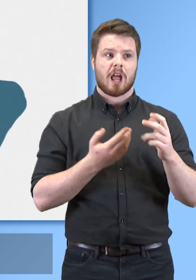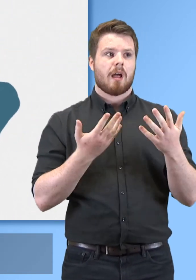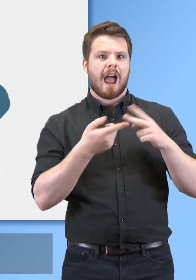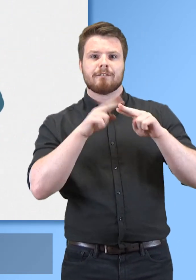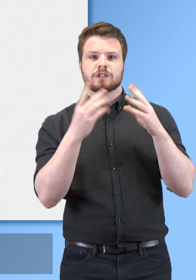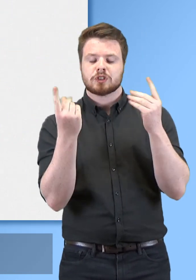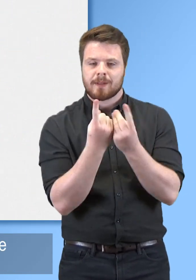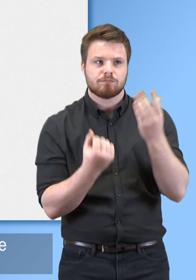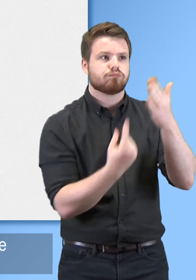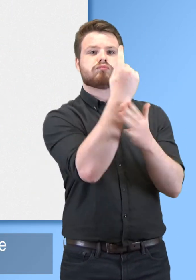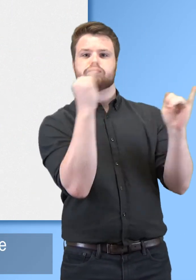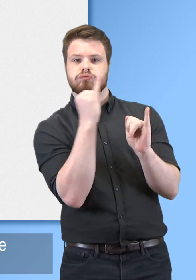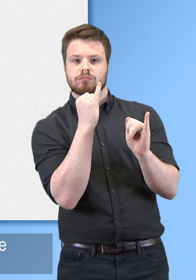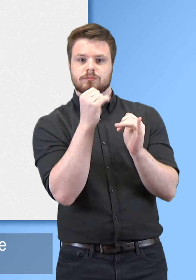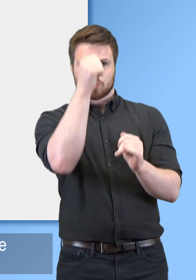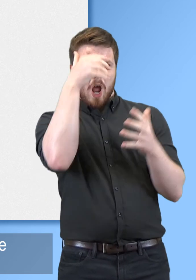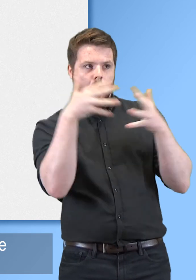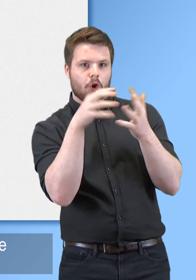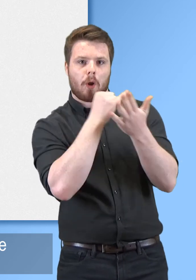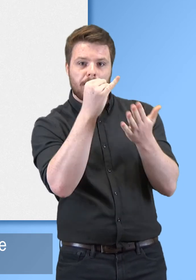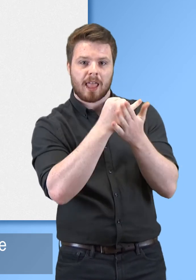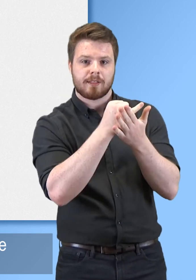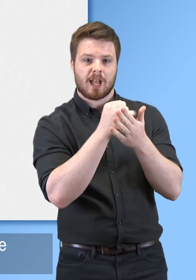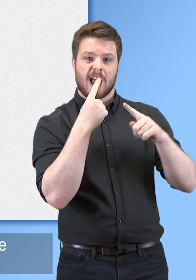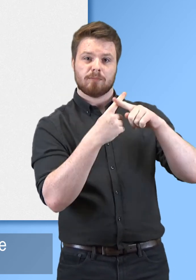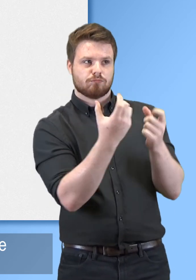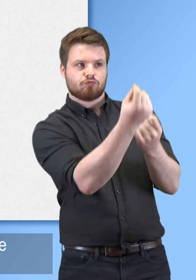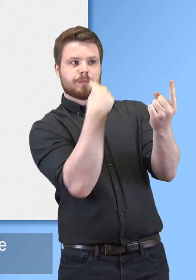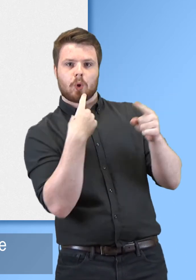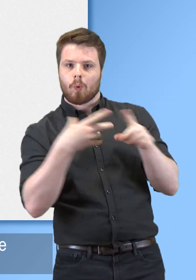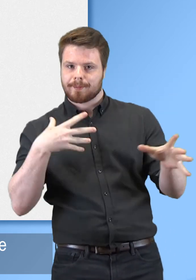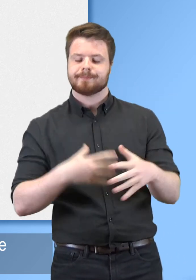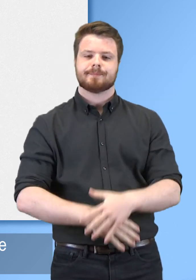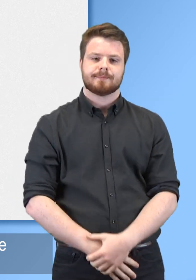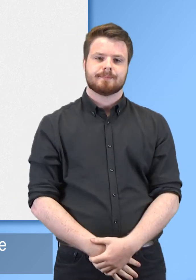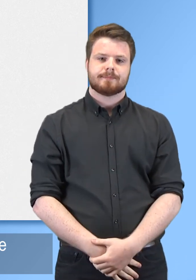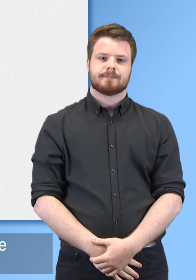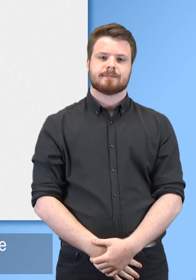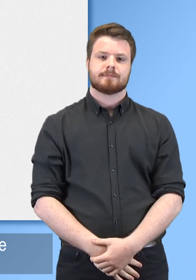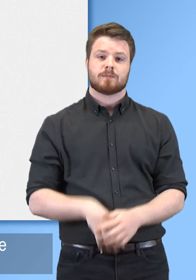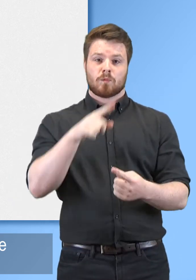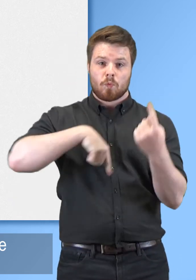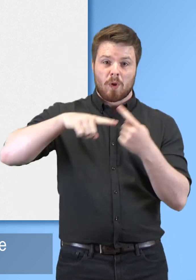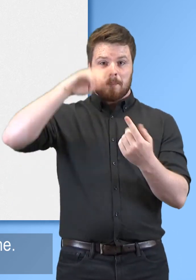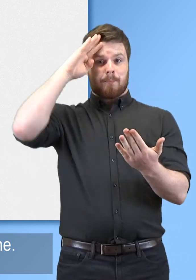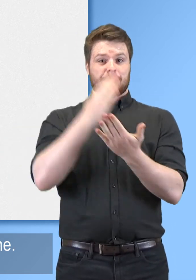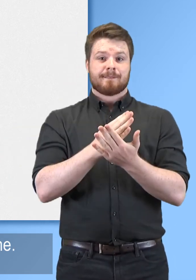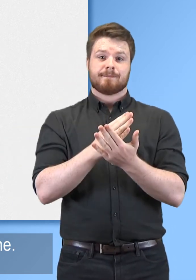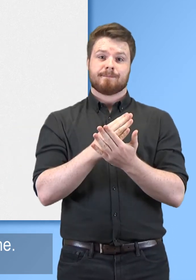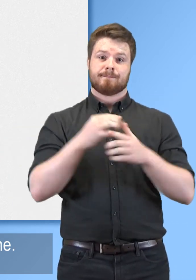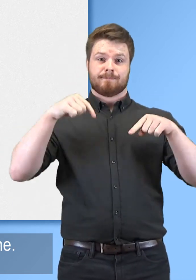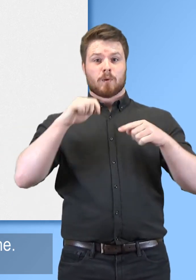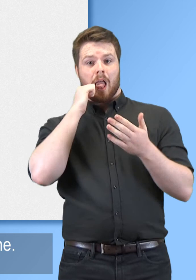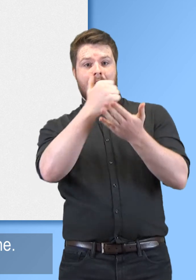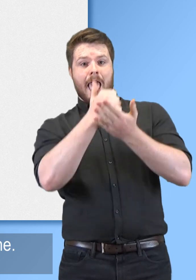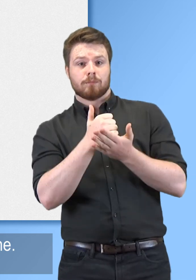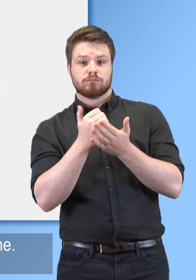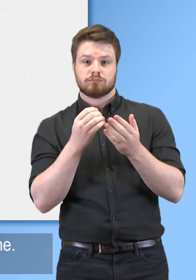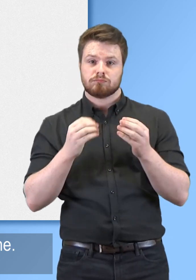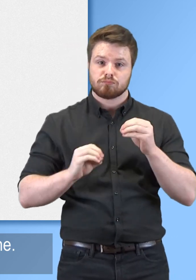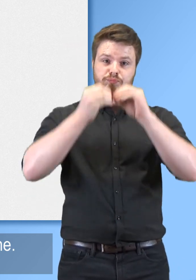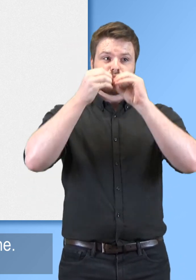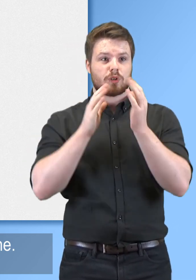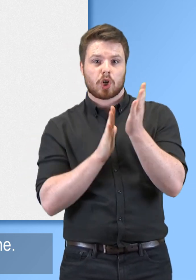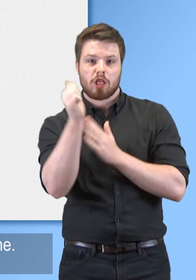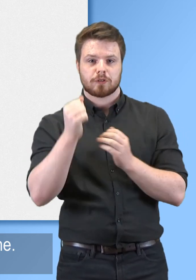response quickly. We believe this will help to create a culture of dignity, fairness and respect, building a Scotland that's better